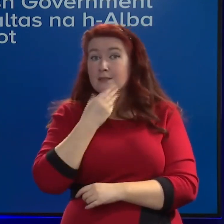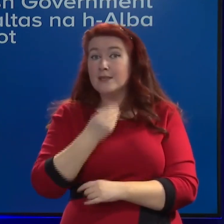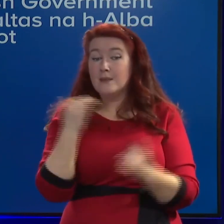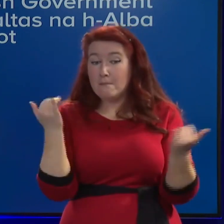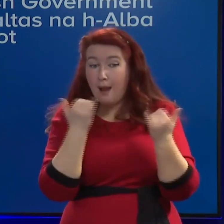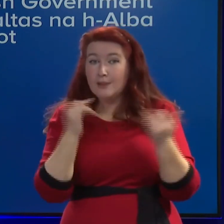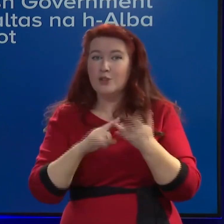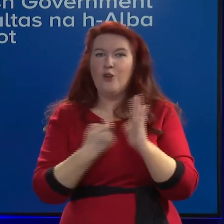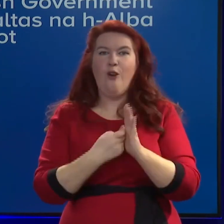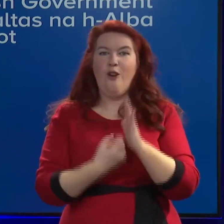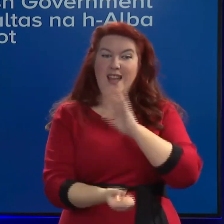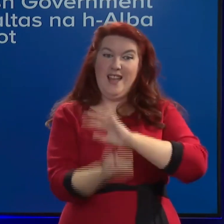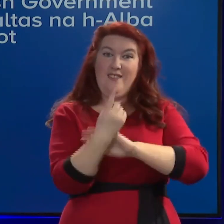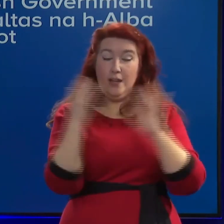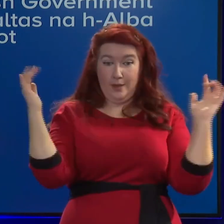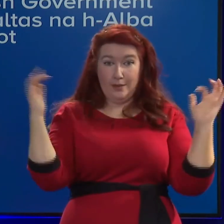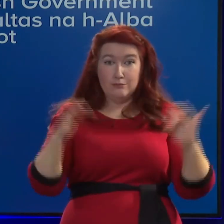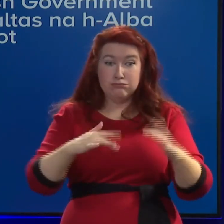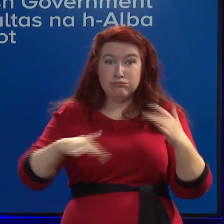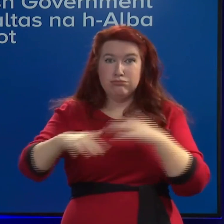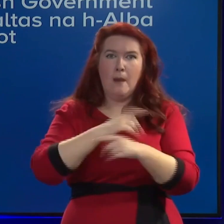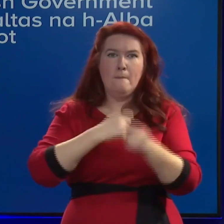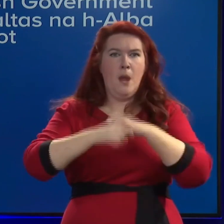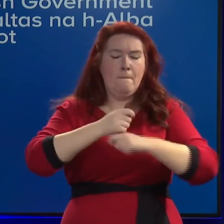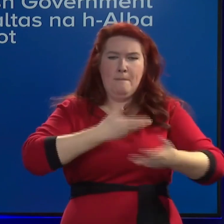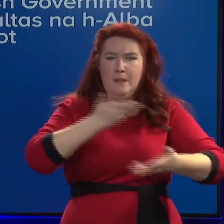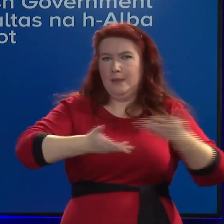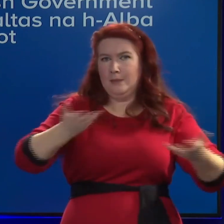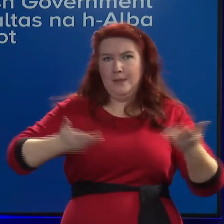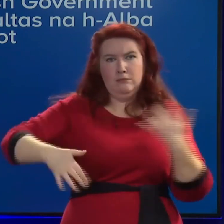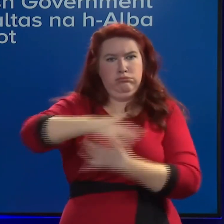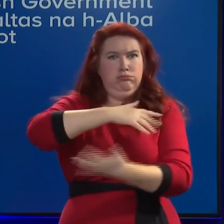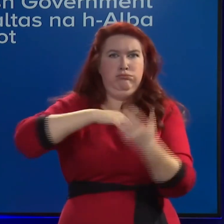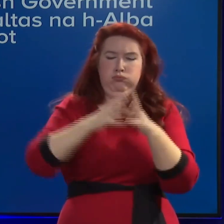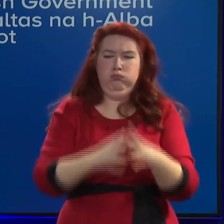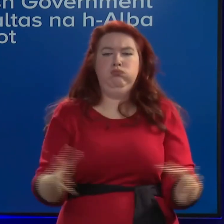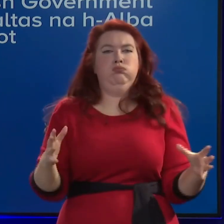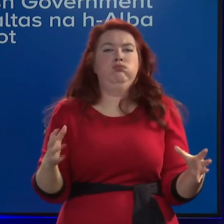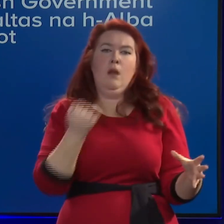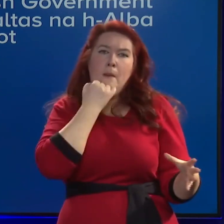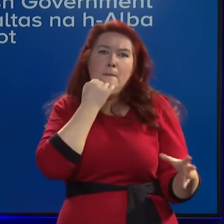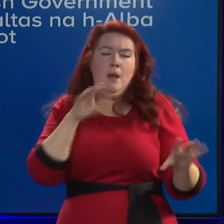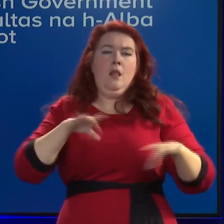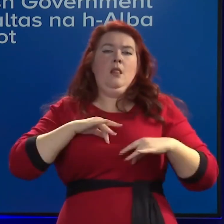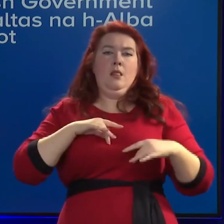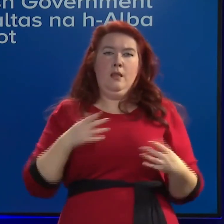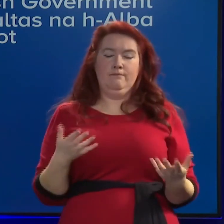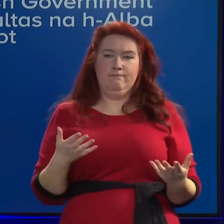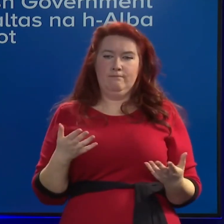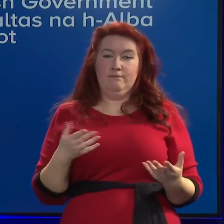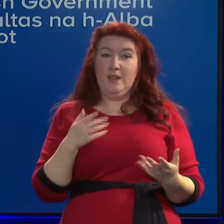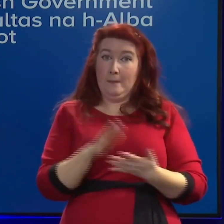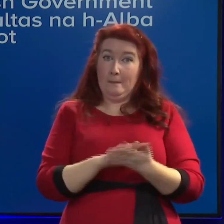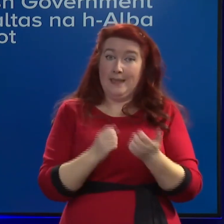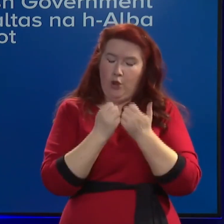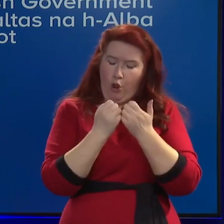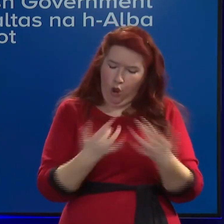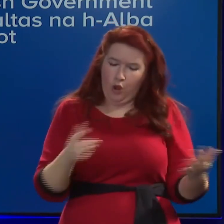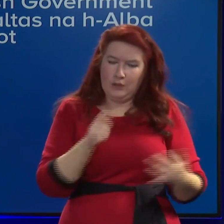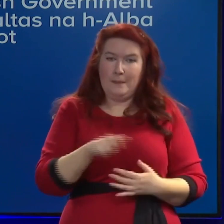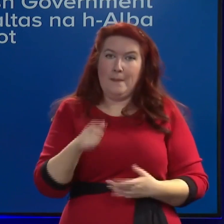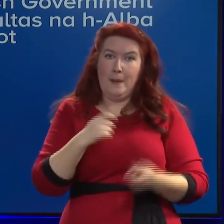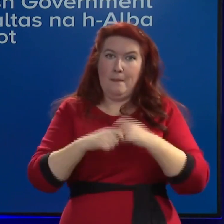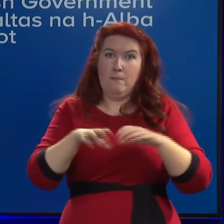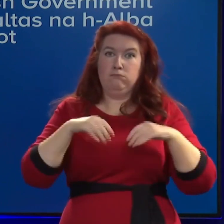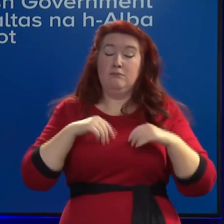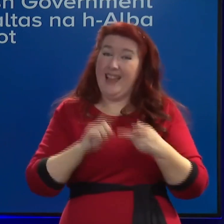events with lots of people becoming super spreaders. And if that happens, lots of people get infected, and if these are